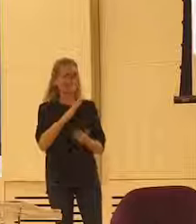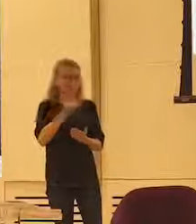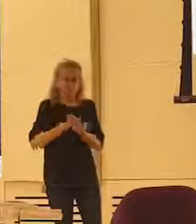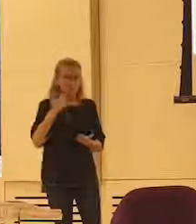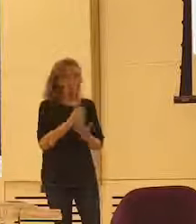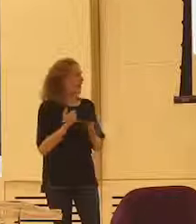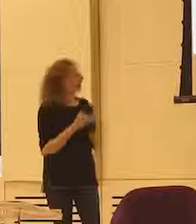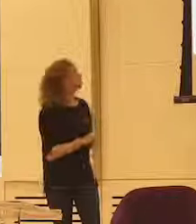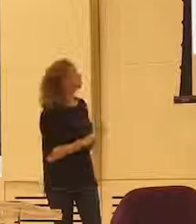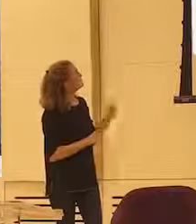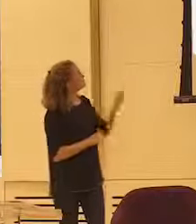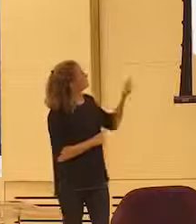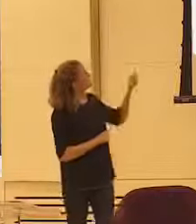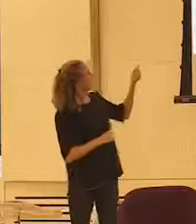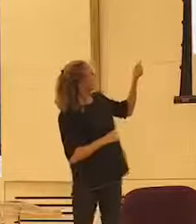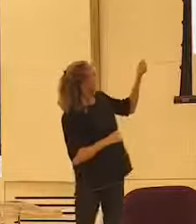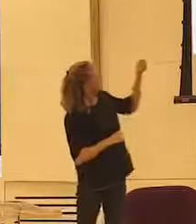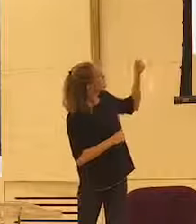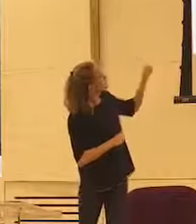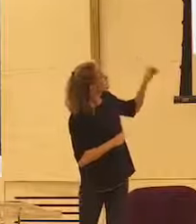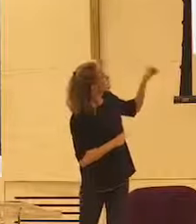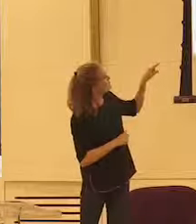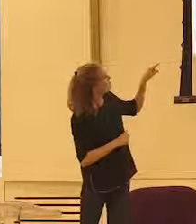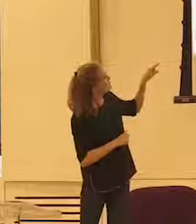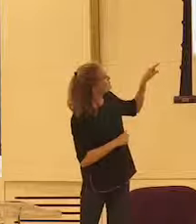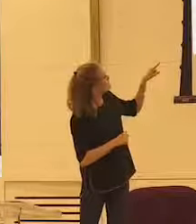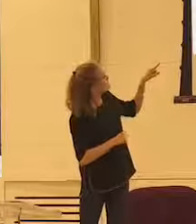challenges is meeting a deaf patient and knowing how to deal with them.